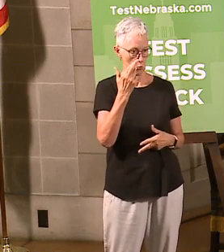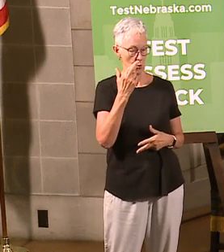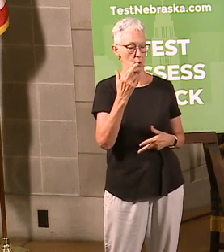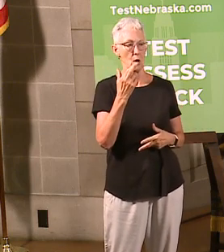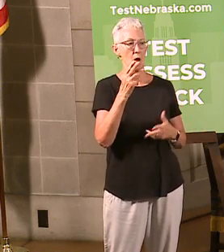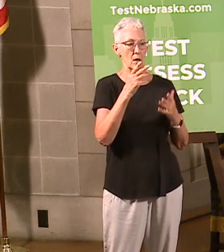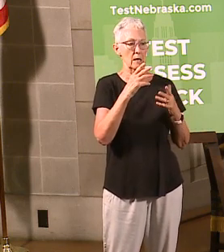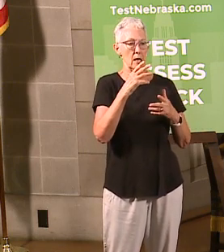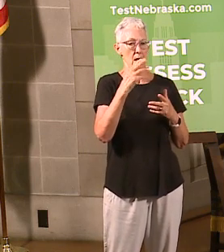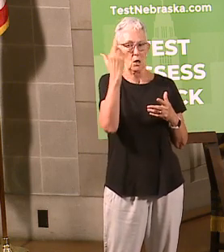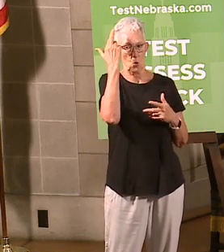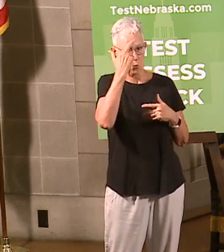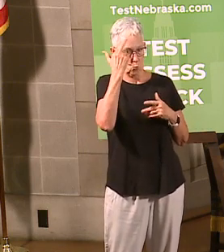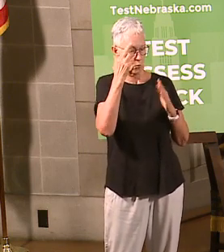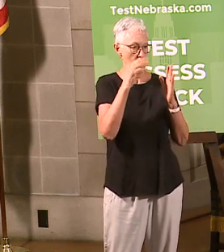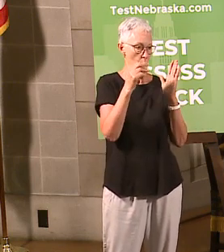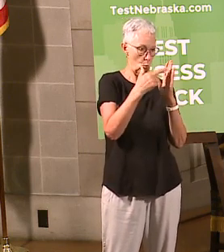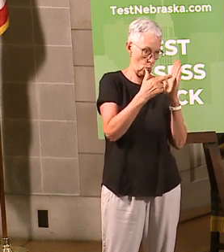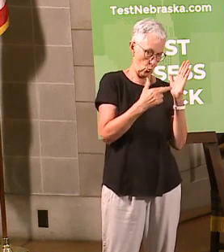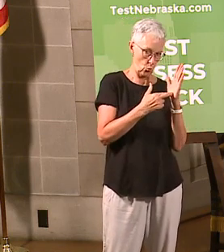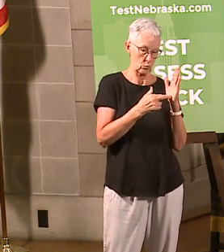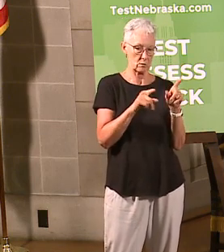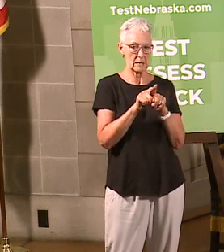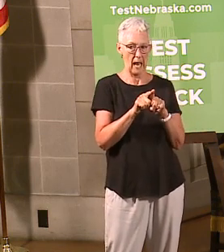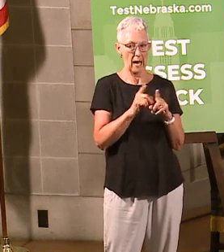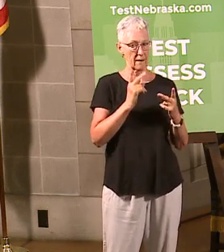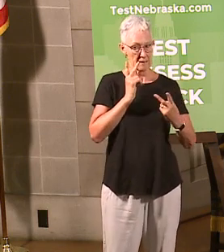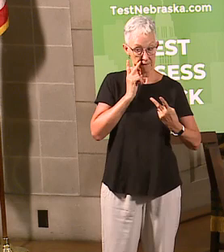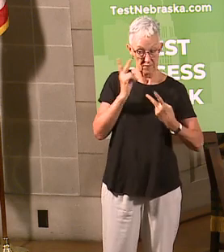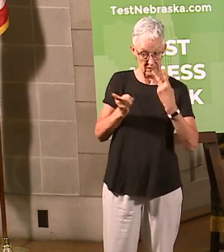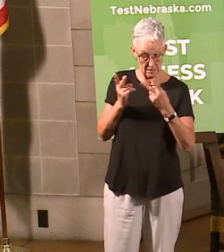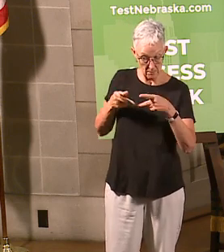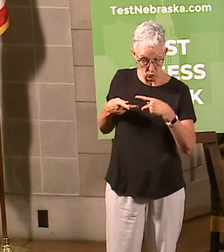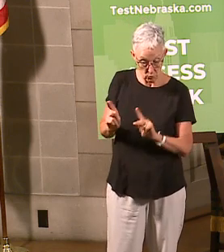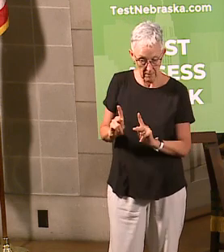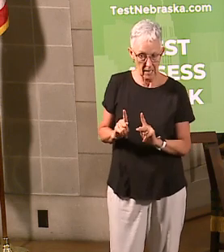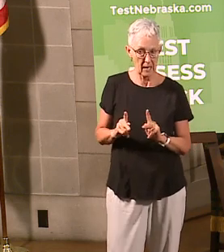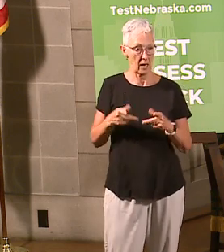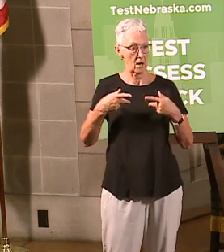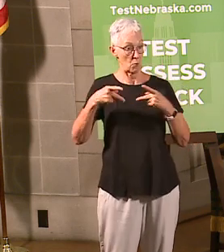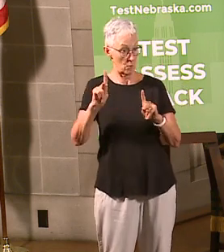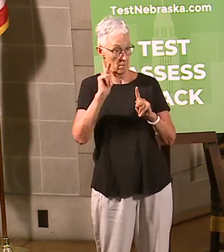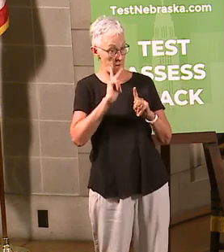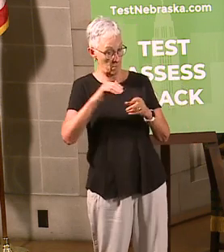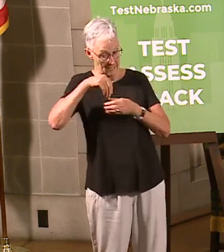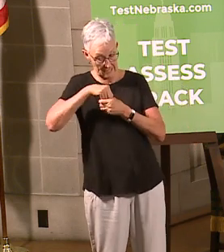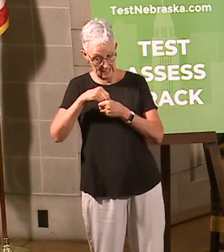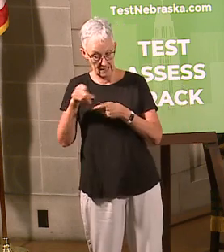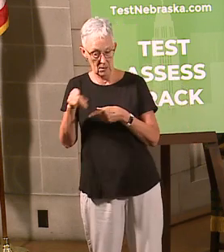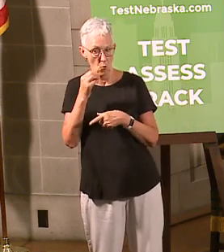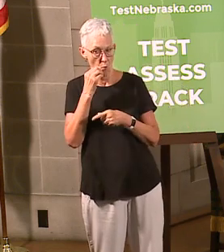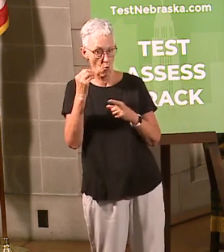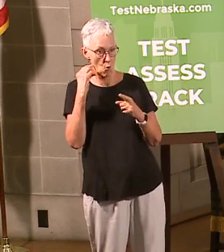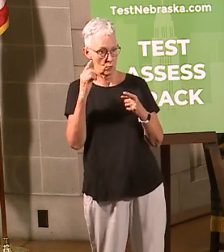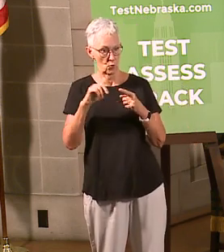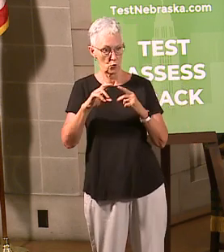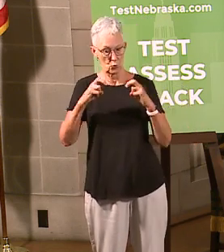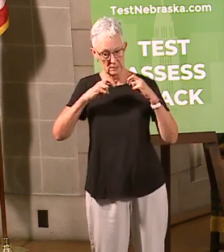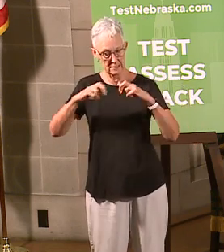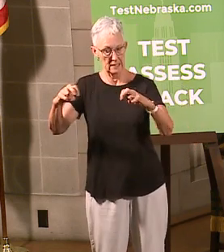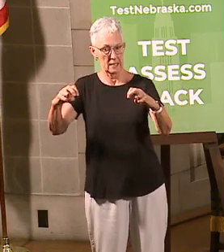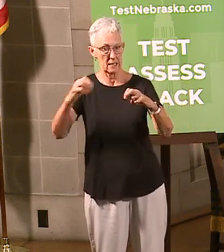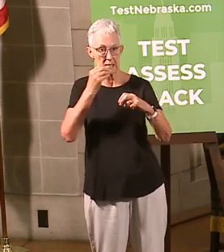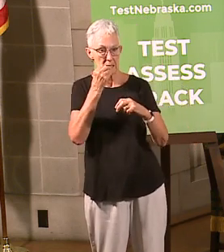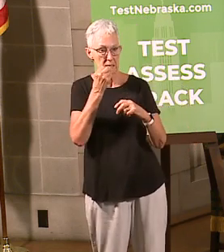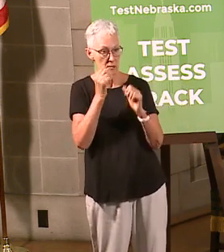facilities like visitation, communal dining, and group activities. And additional considerations that are